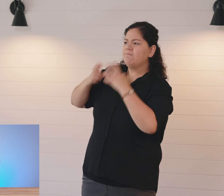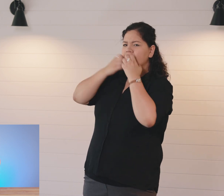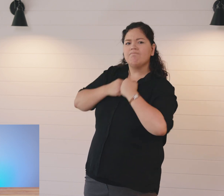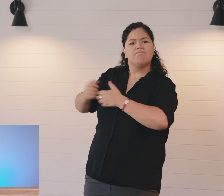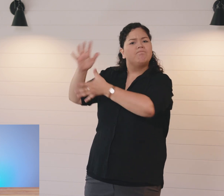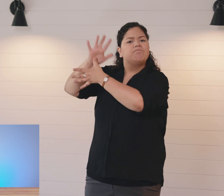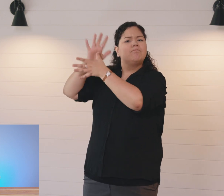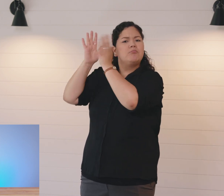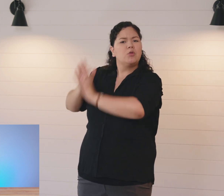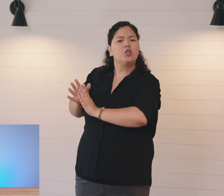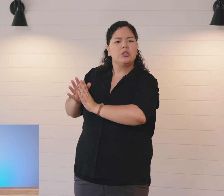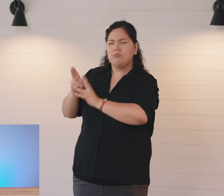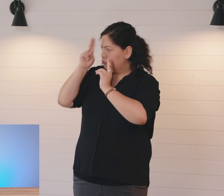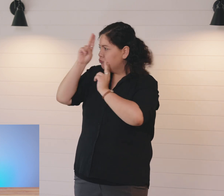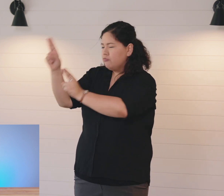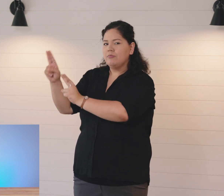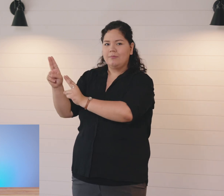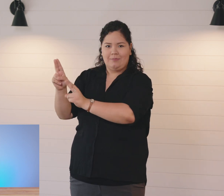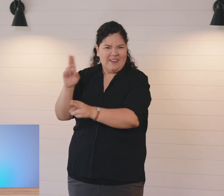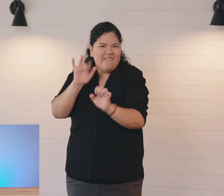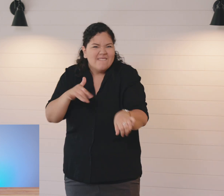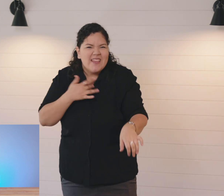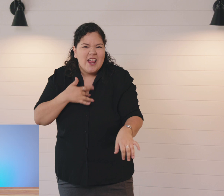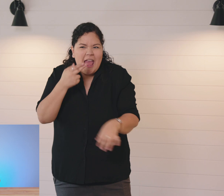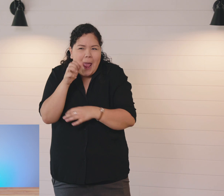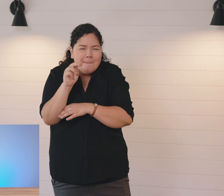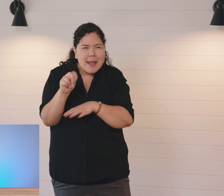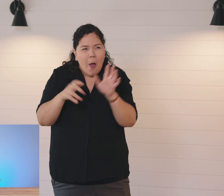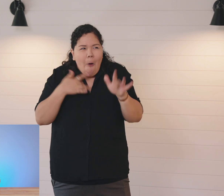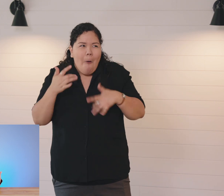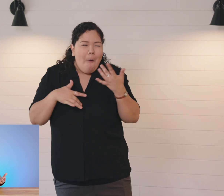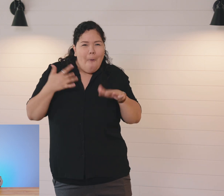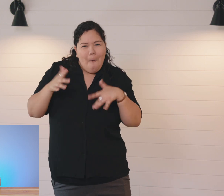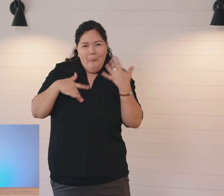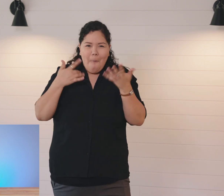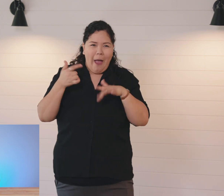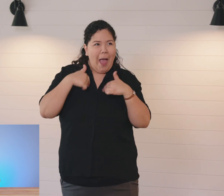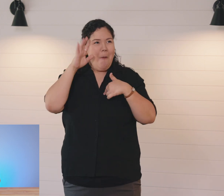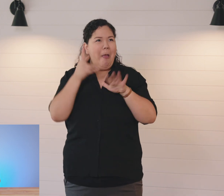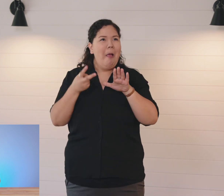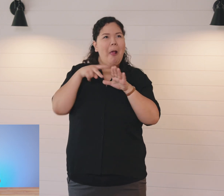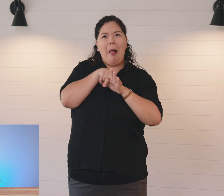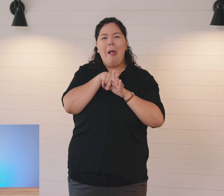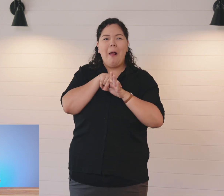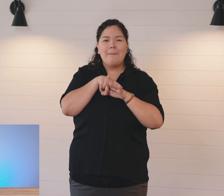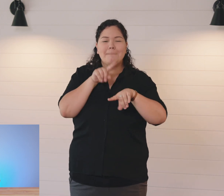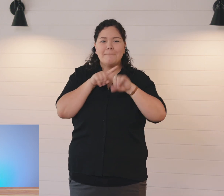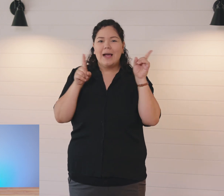honor. Just feel Haman getting more and more excited about how this request is going to come true for him.